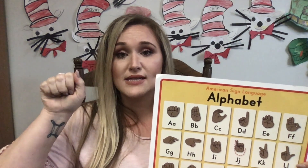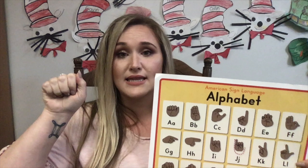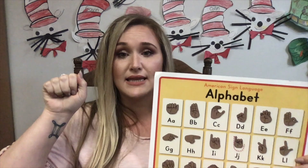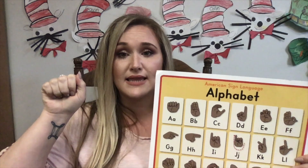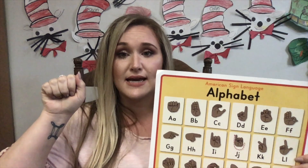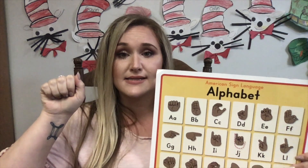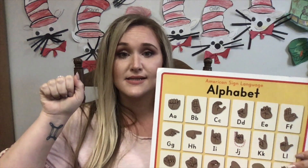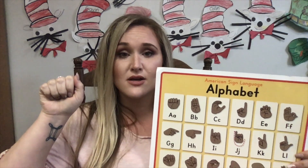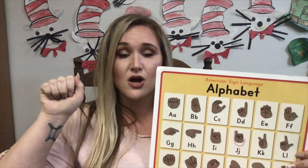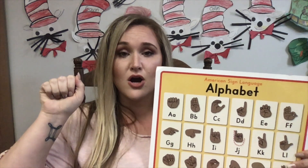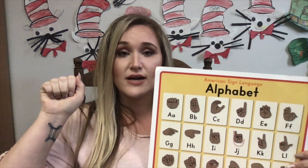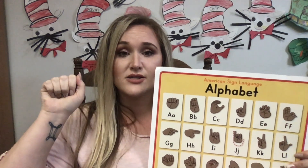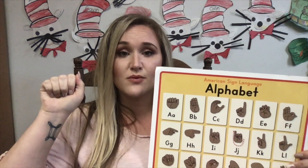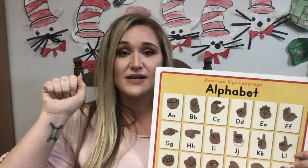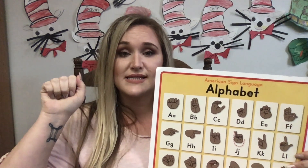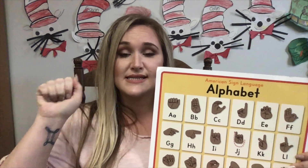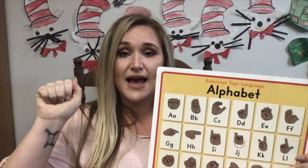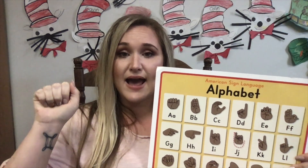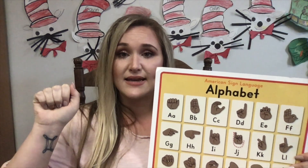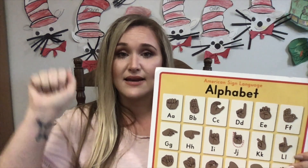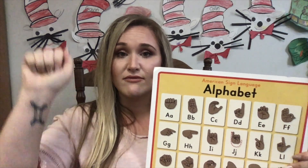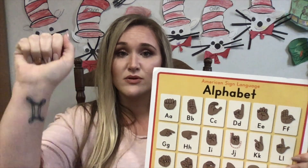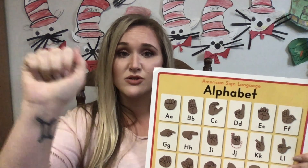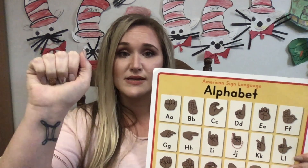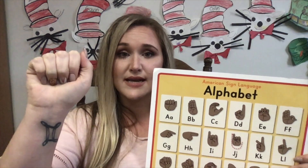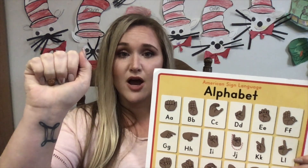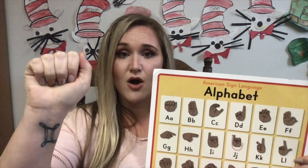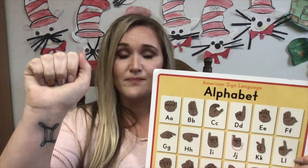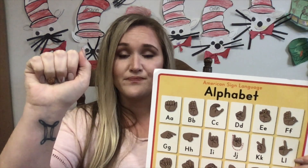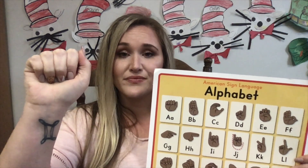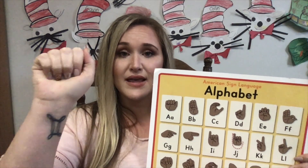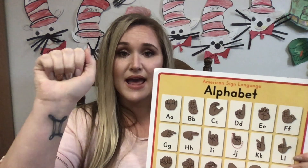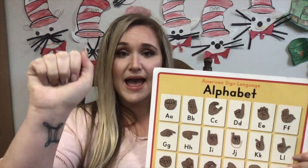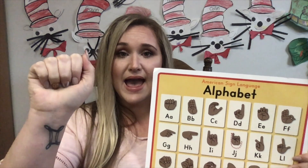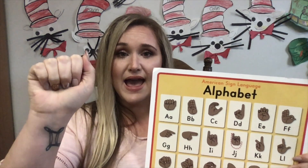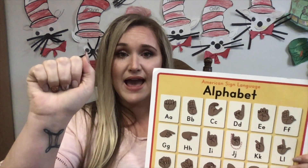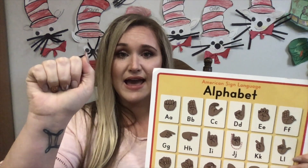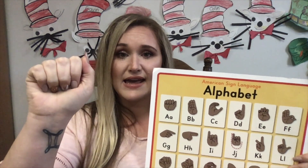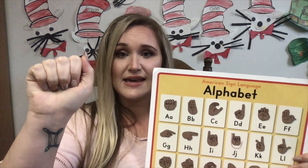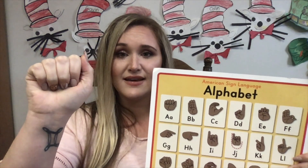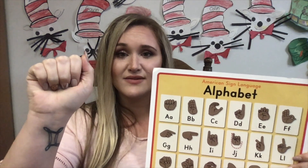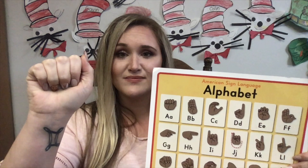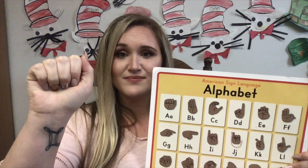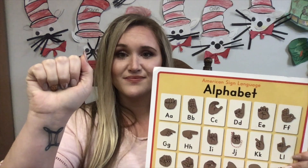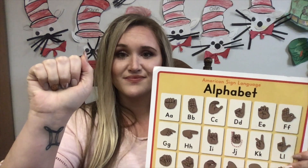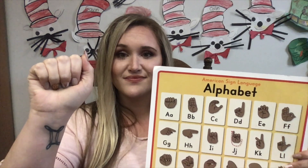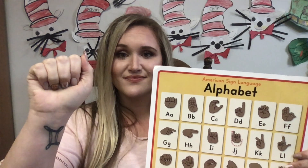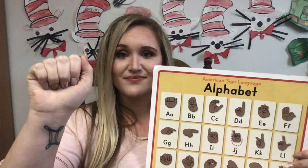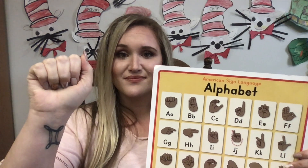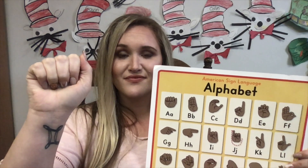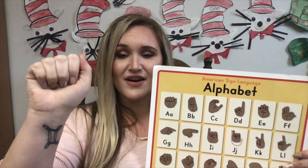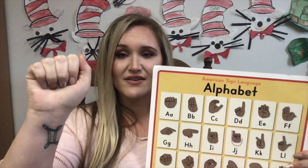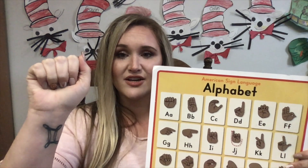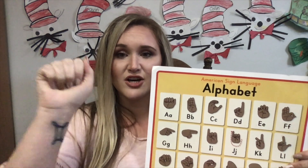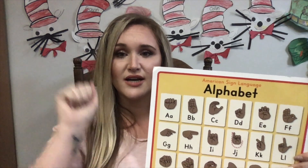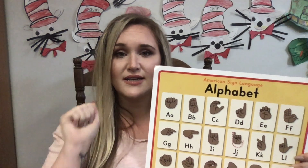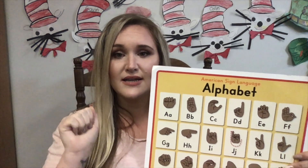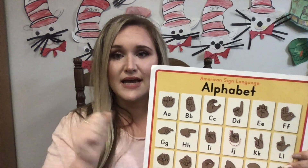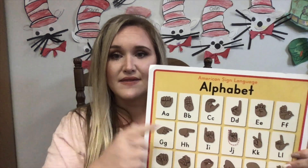like this. All right, so this is A. Can everyone do this at home? A. Very good. The